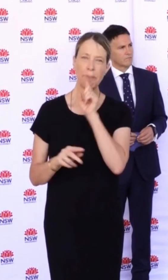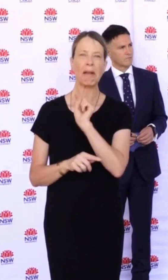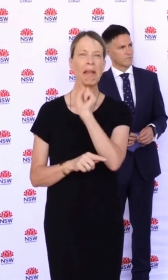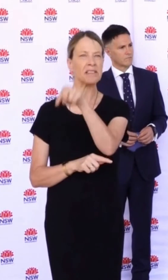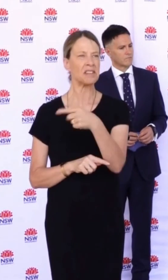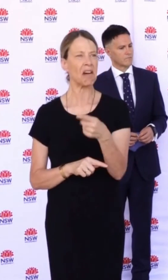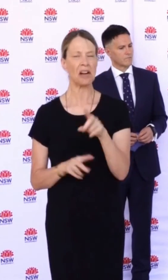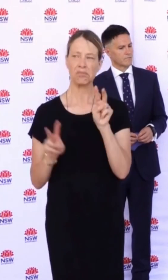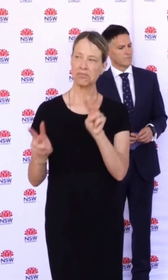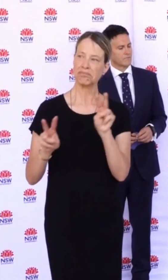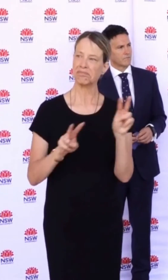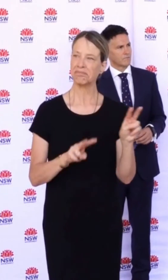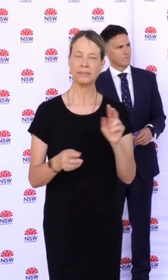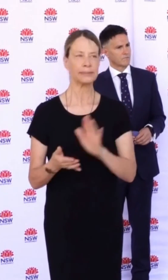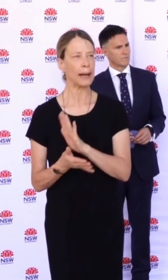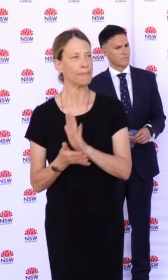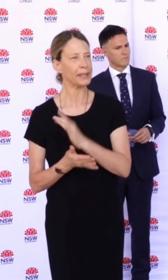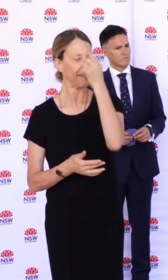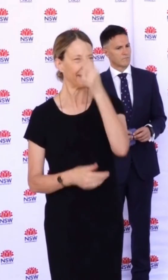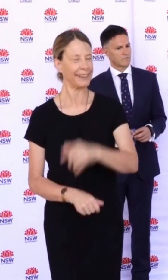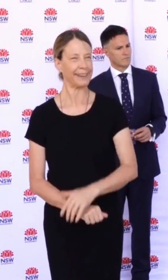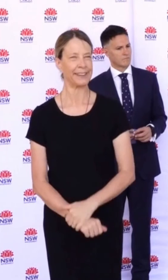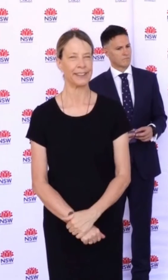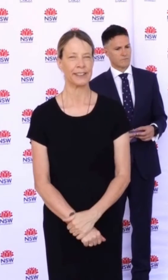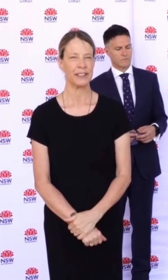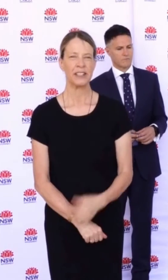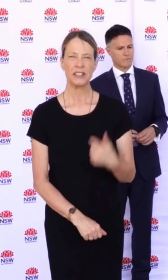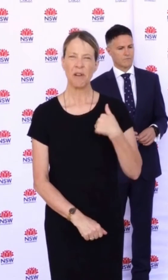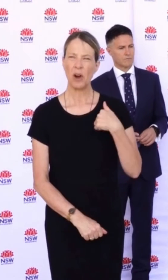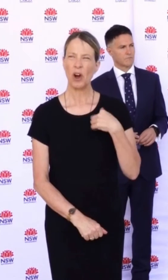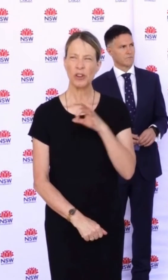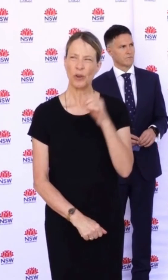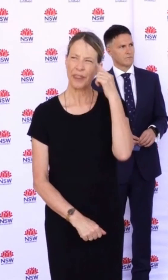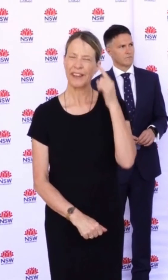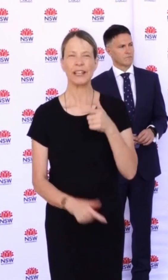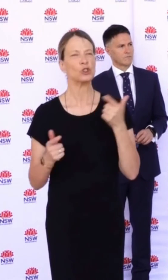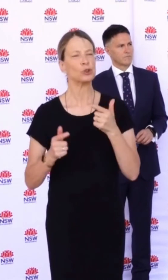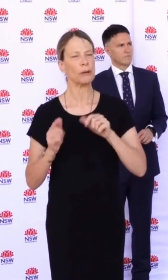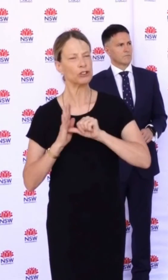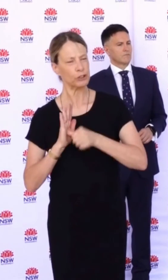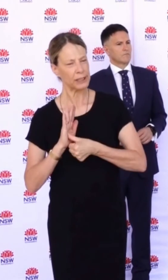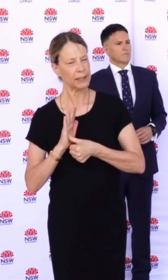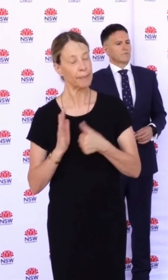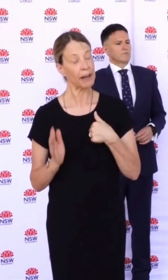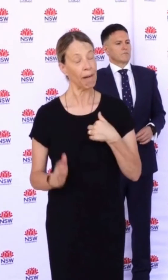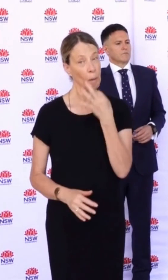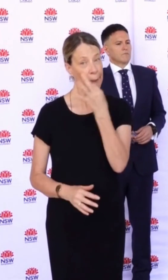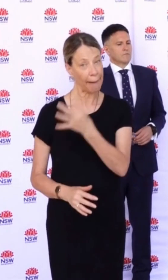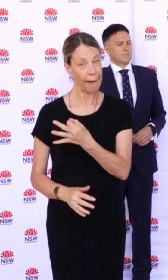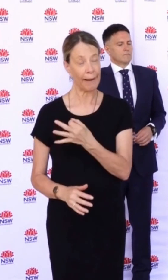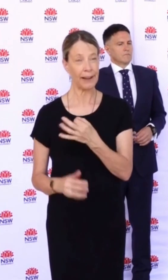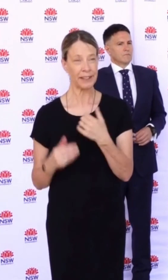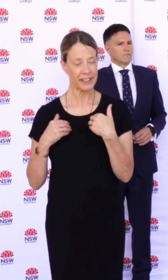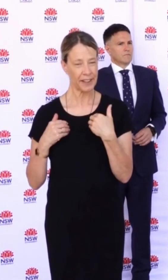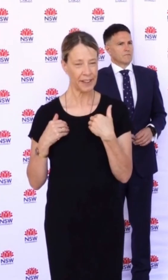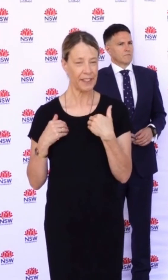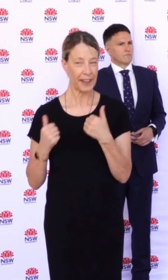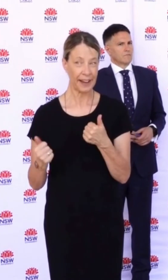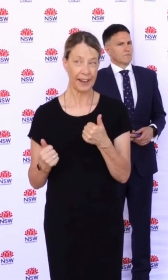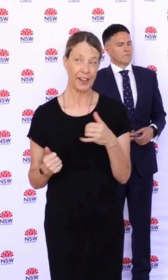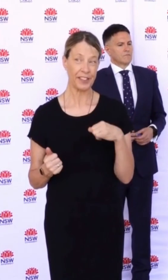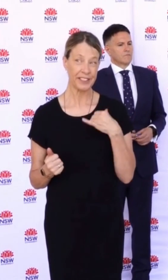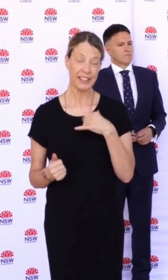for 3 weeks? Look, obviously the public health team are looking at those issues constantly, but at the present time we're asking that they continue